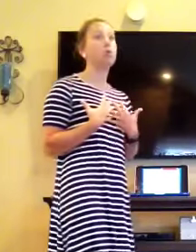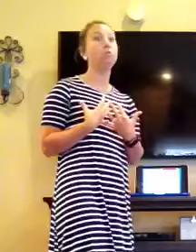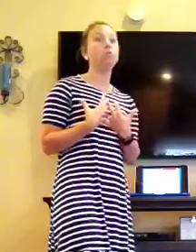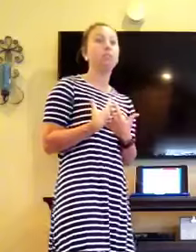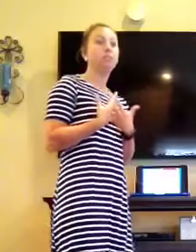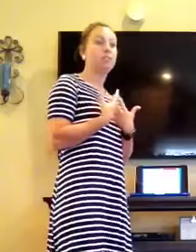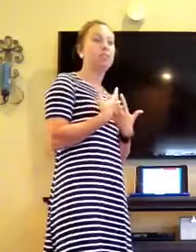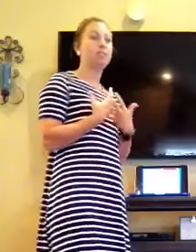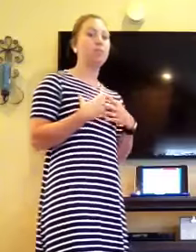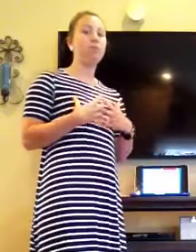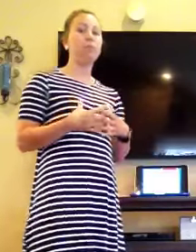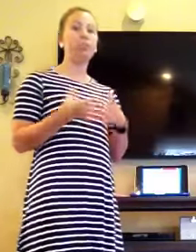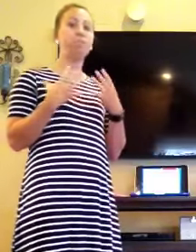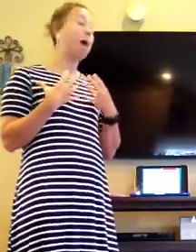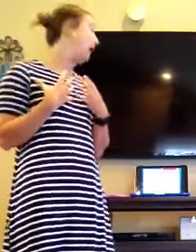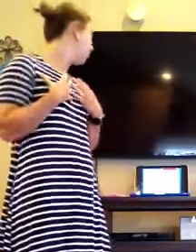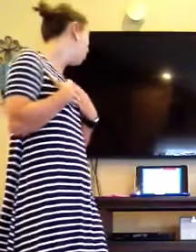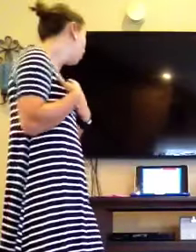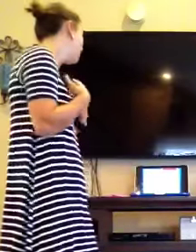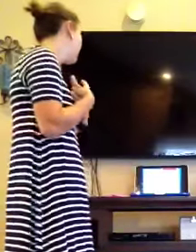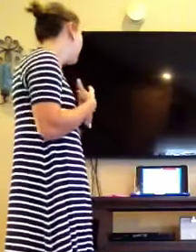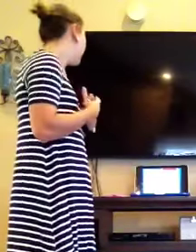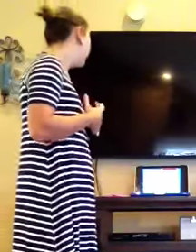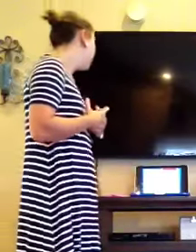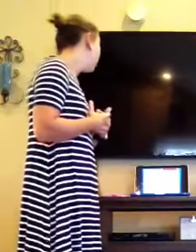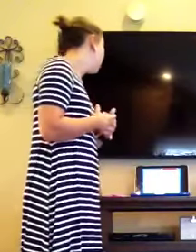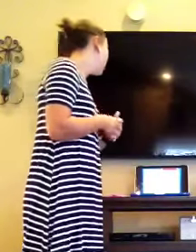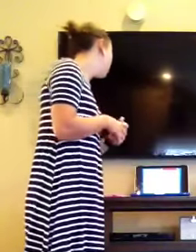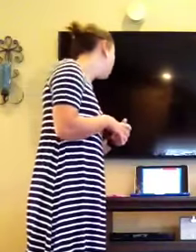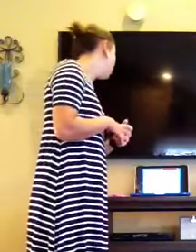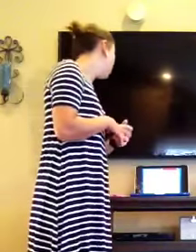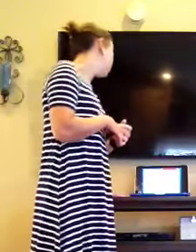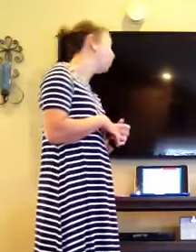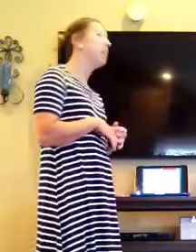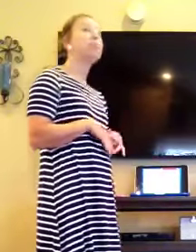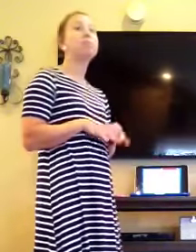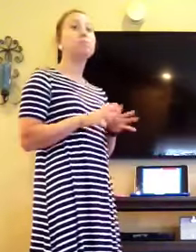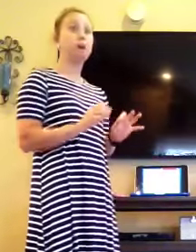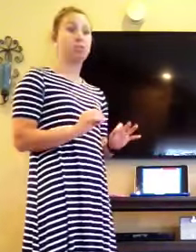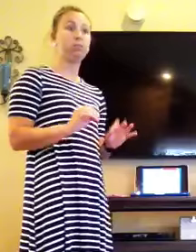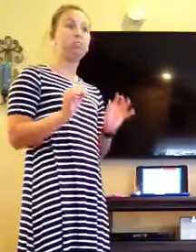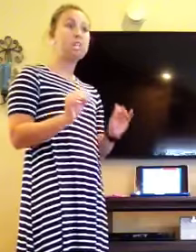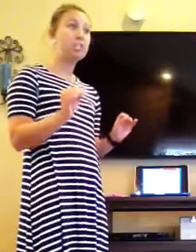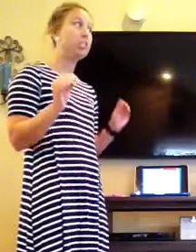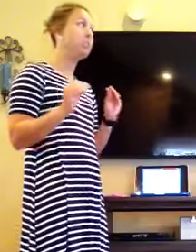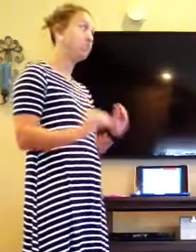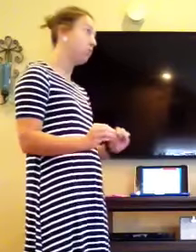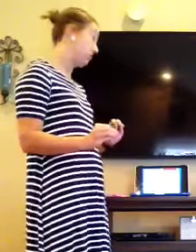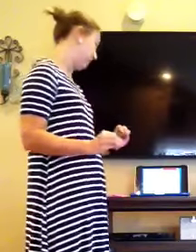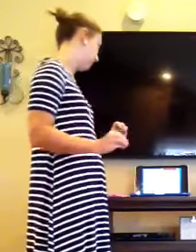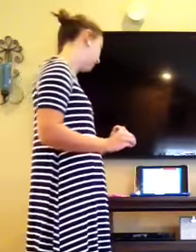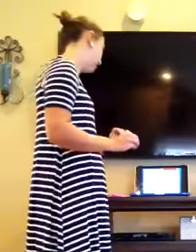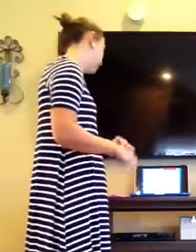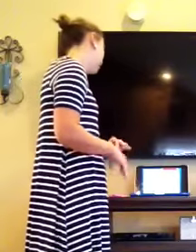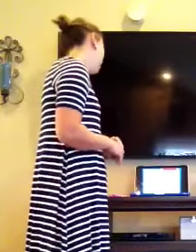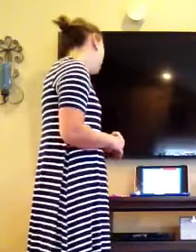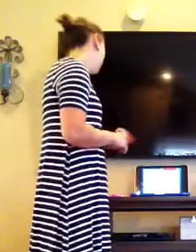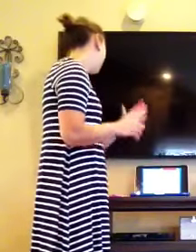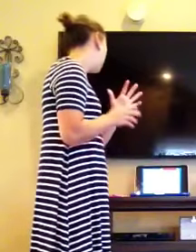goal, this is the reflection, my goal is to use as much instructional time as possible teaching students. We have already